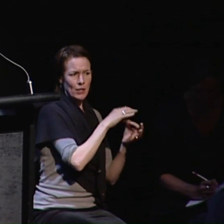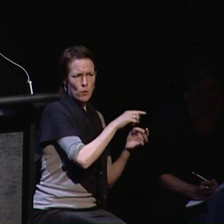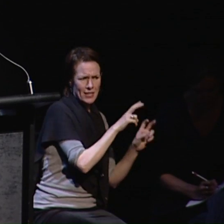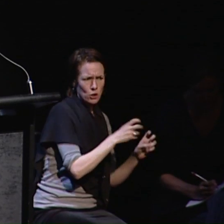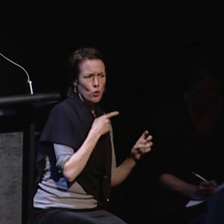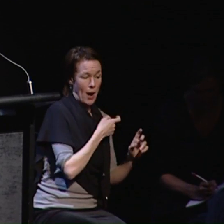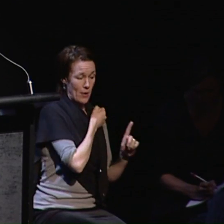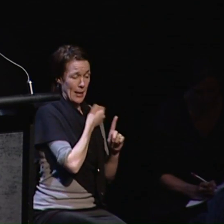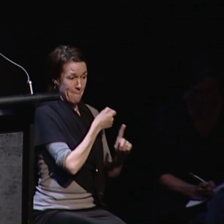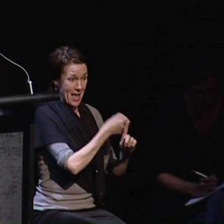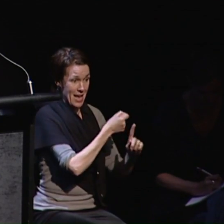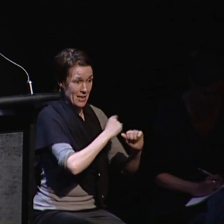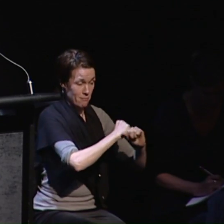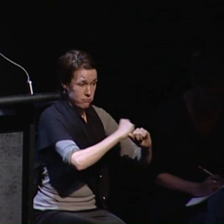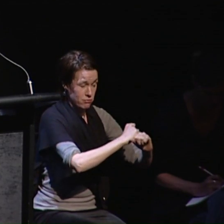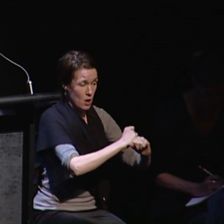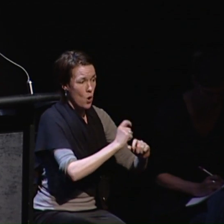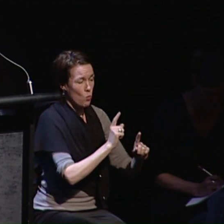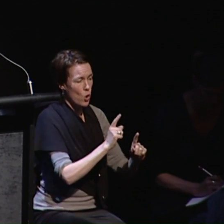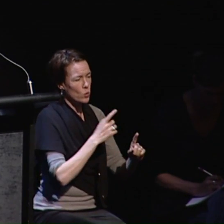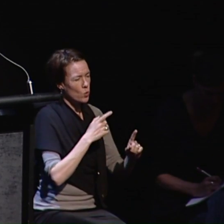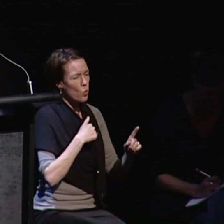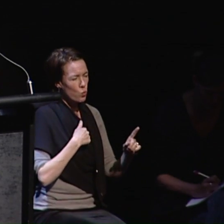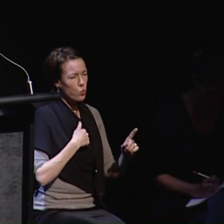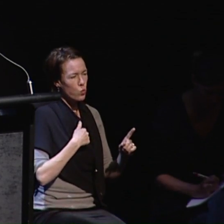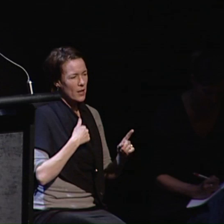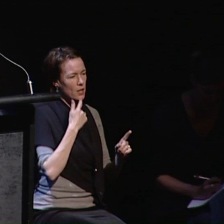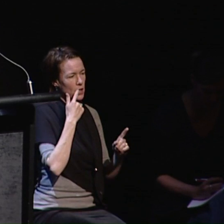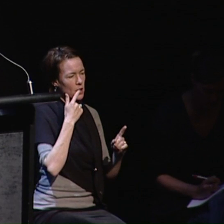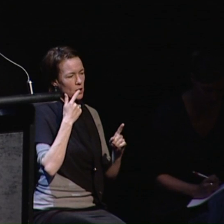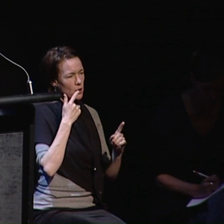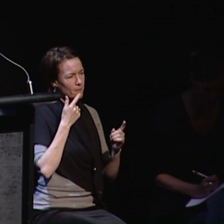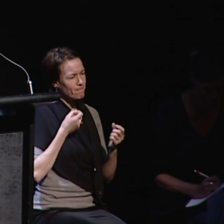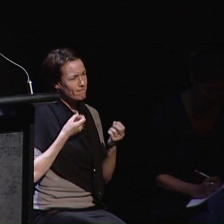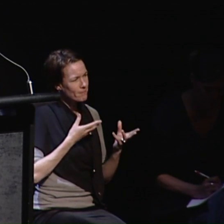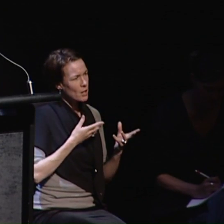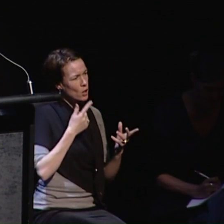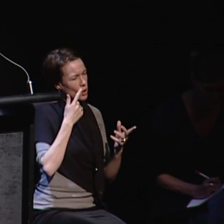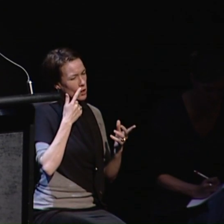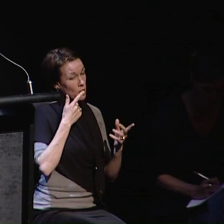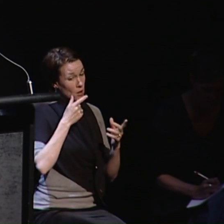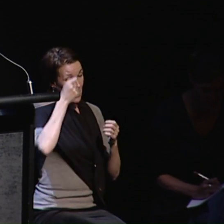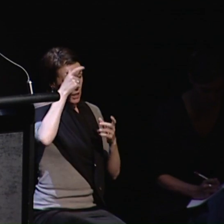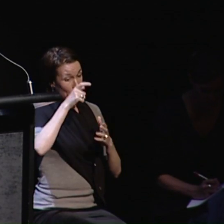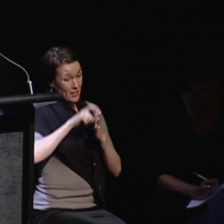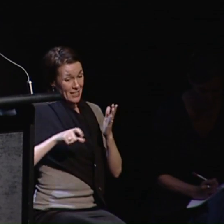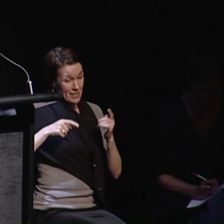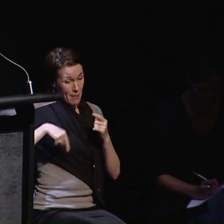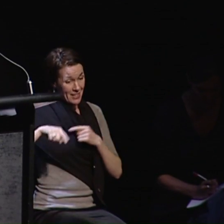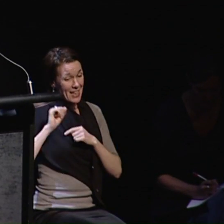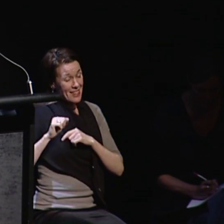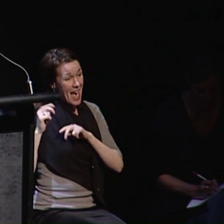that the perspective of people who themselves have an intellectual disability was what was going